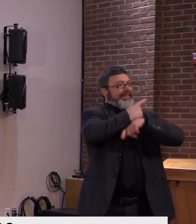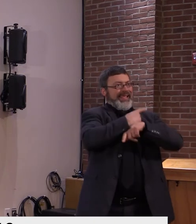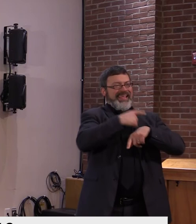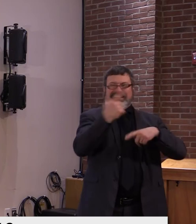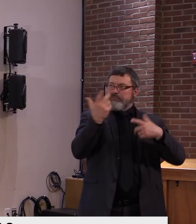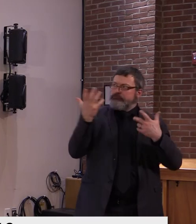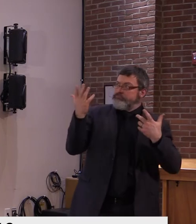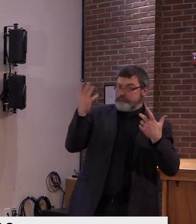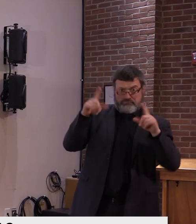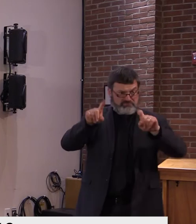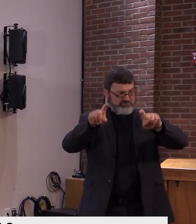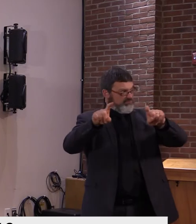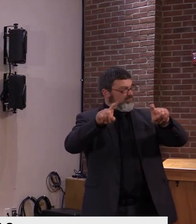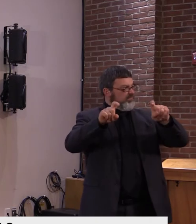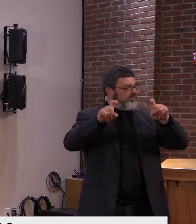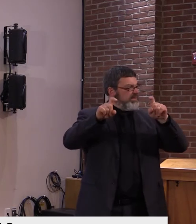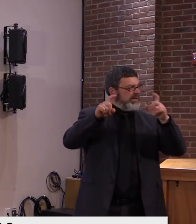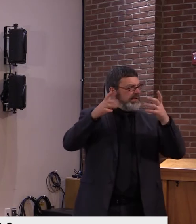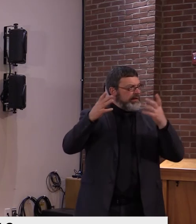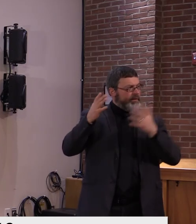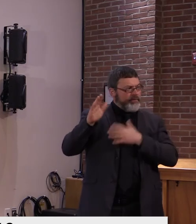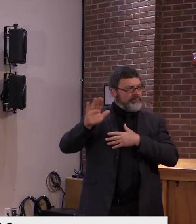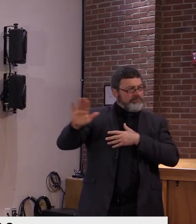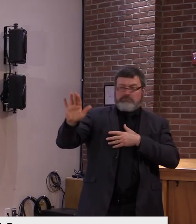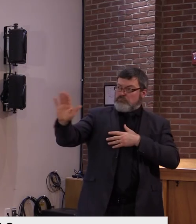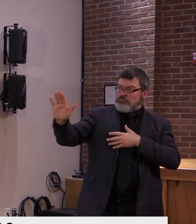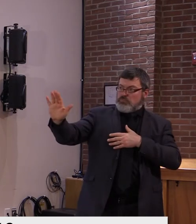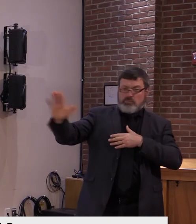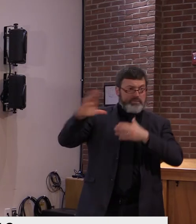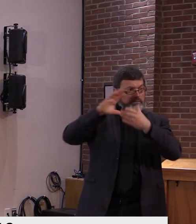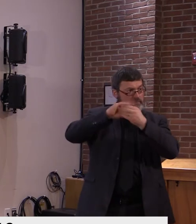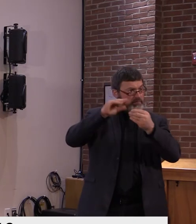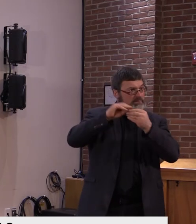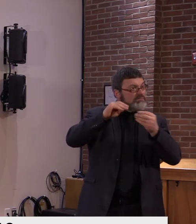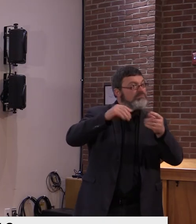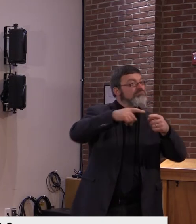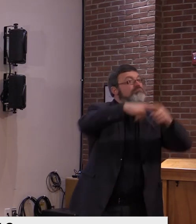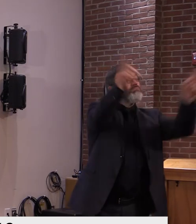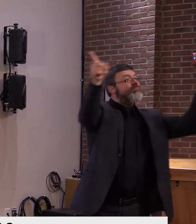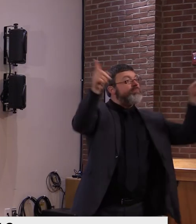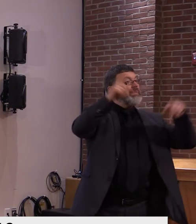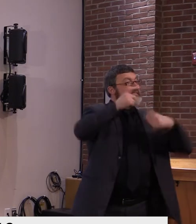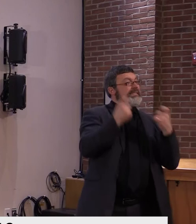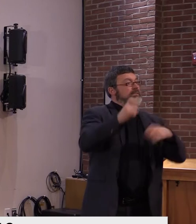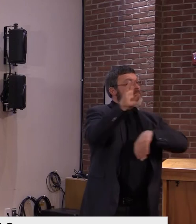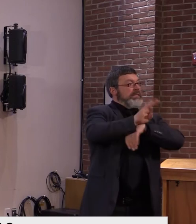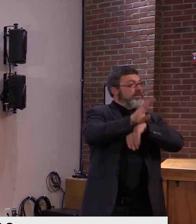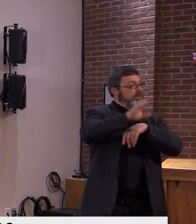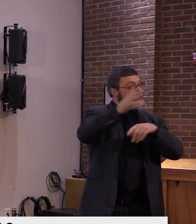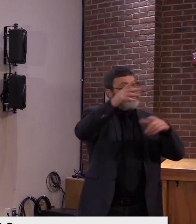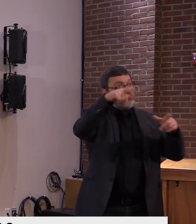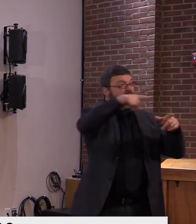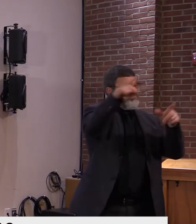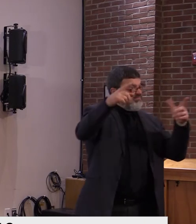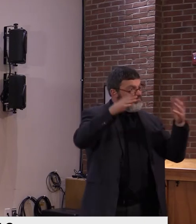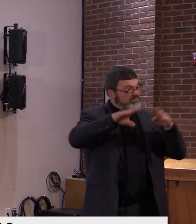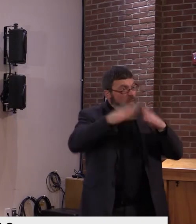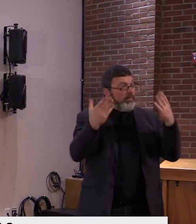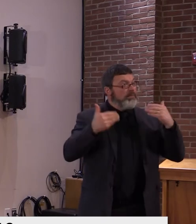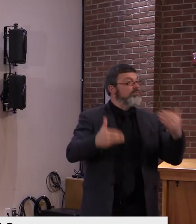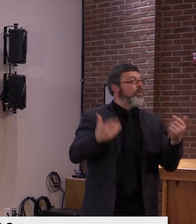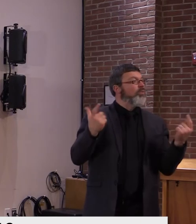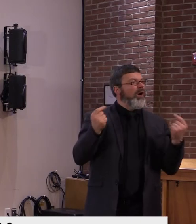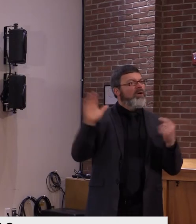to those resorts? Yes, we work out an agreement with the ski areas and provided a path forward,